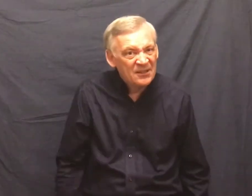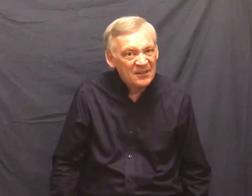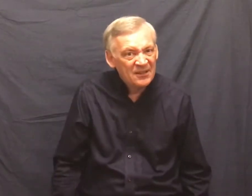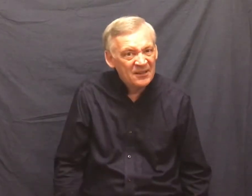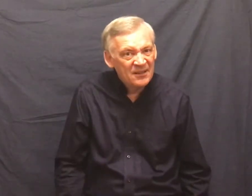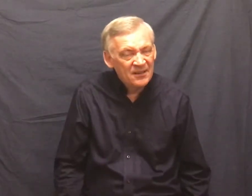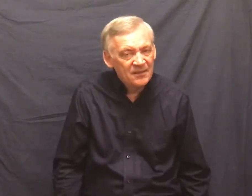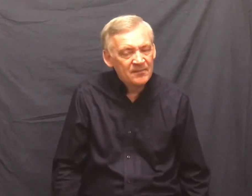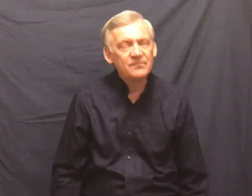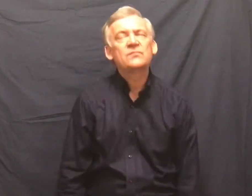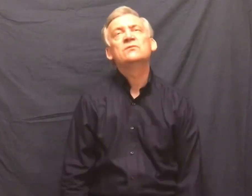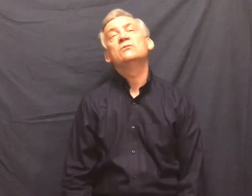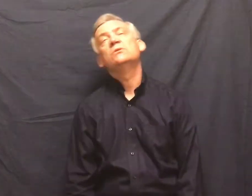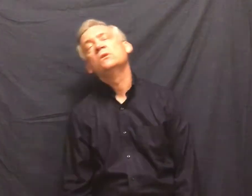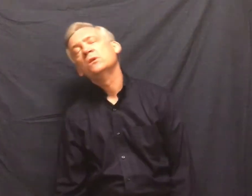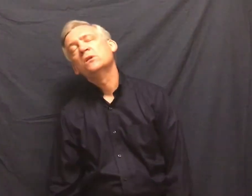"I know," said Lenny miserably.